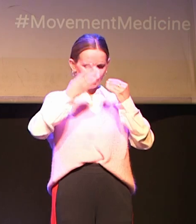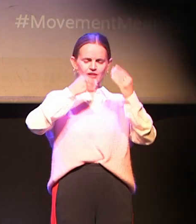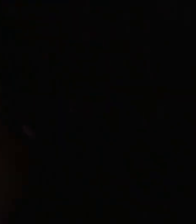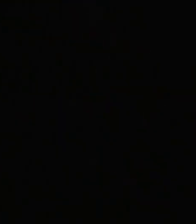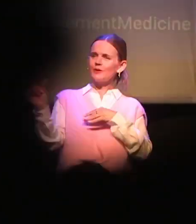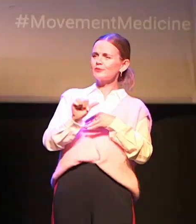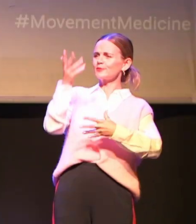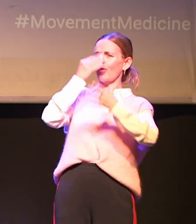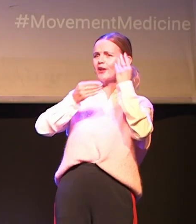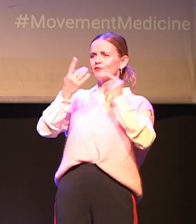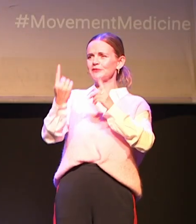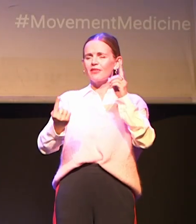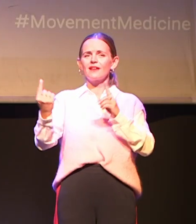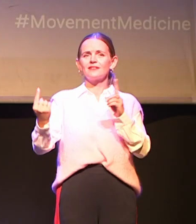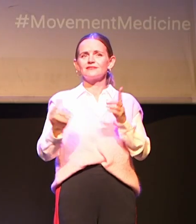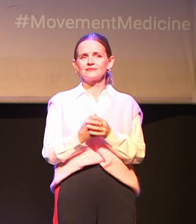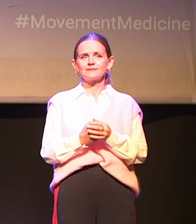learn our stuff.